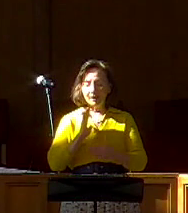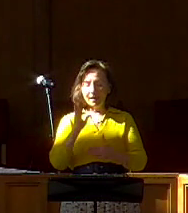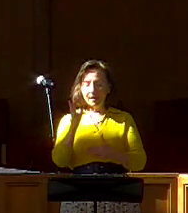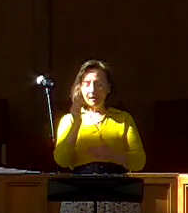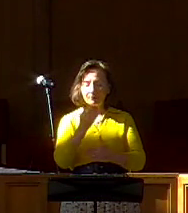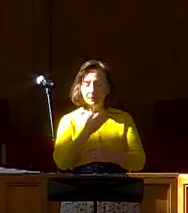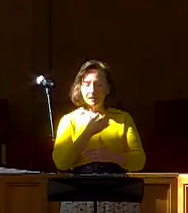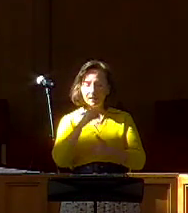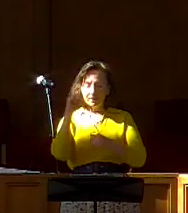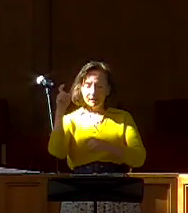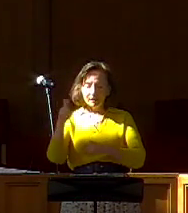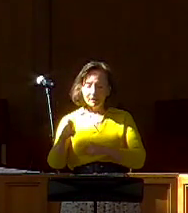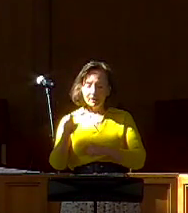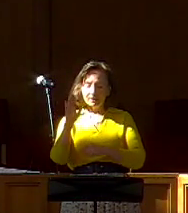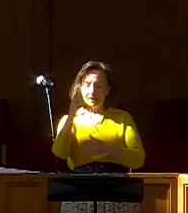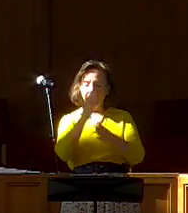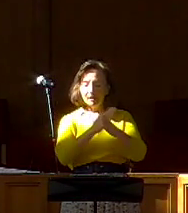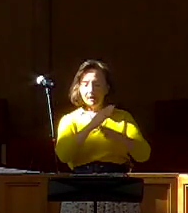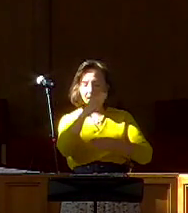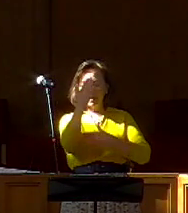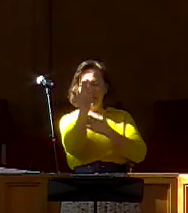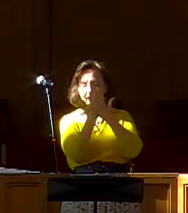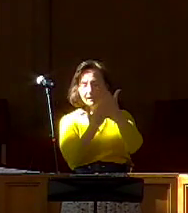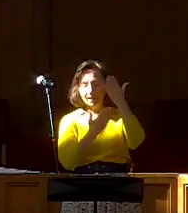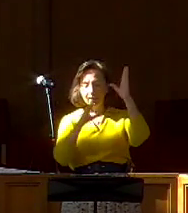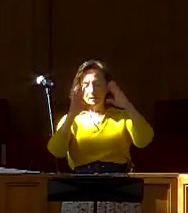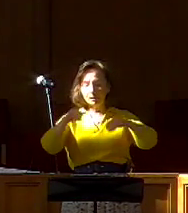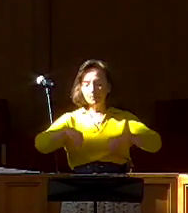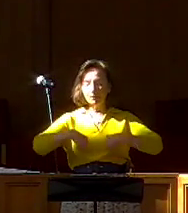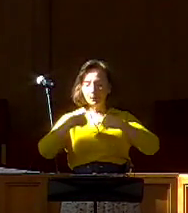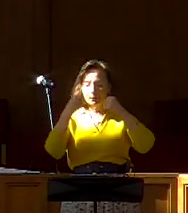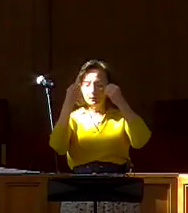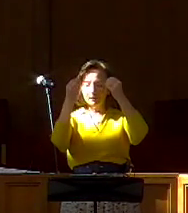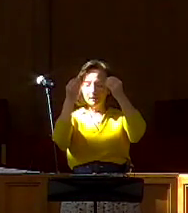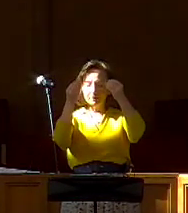I have needed, Thy hand hath